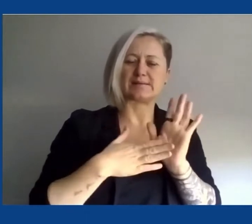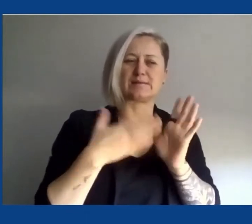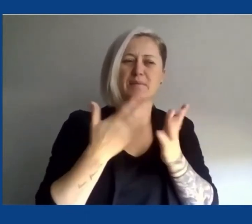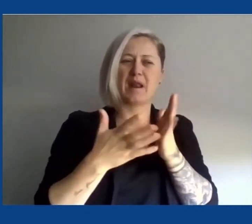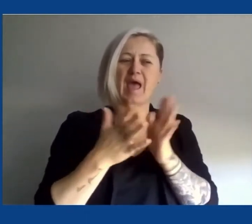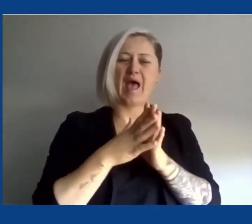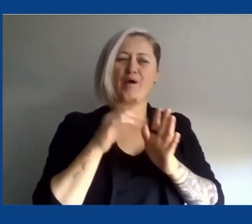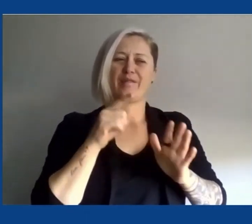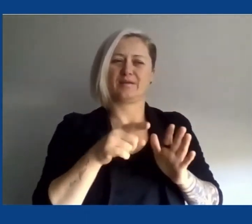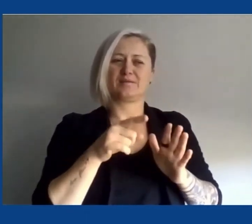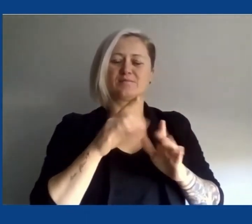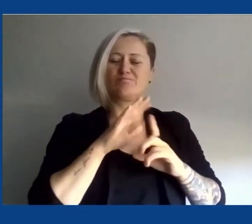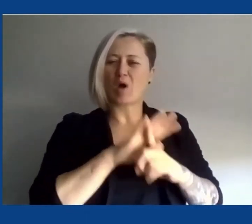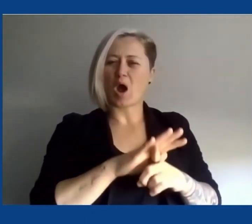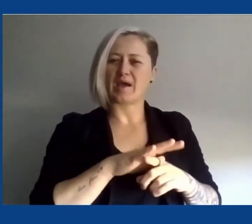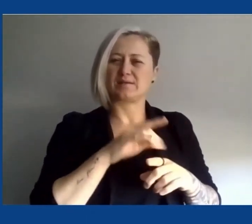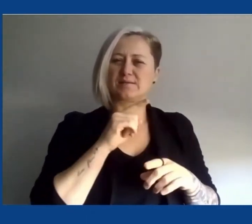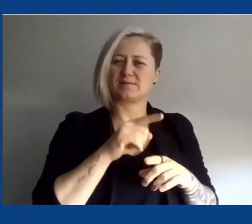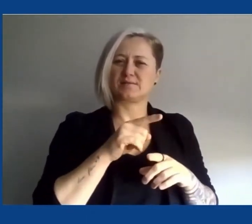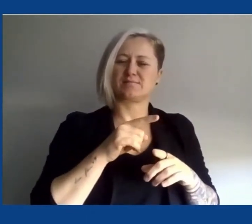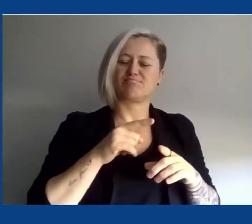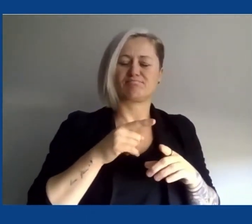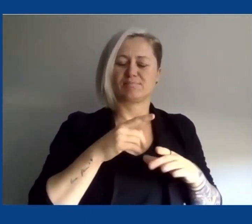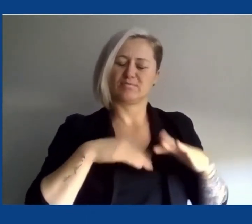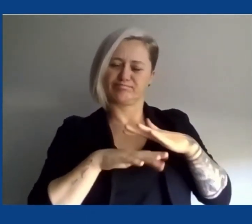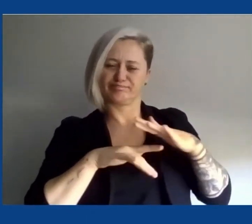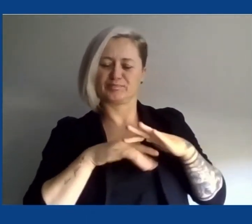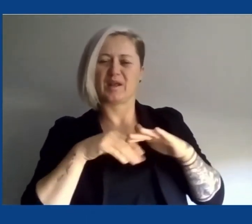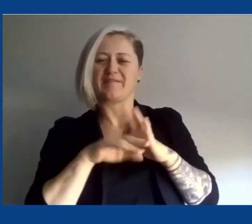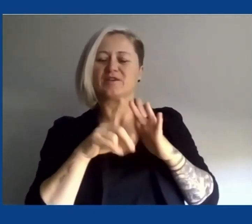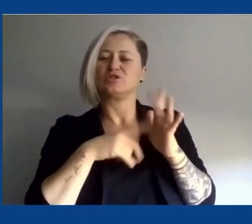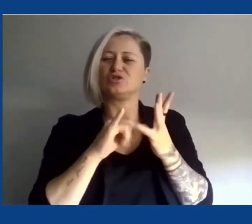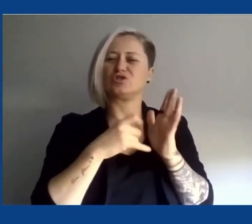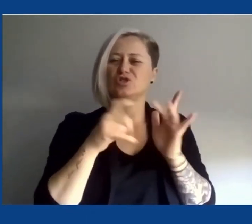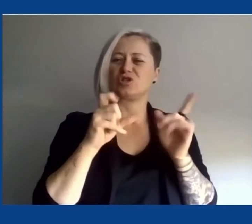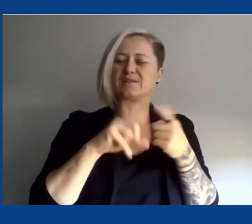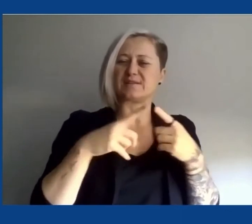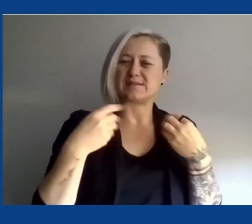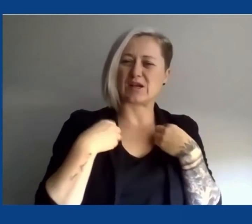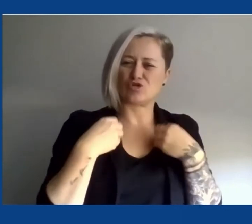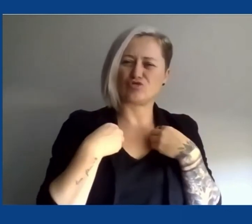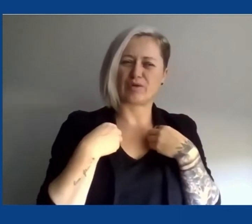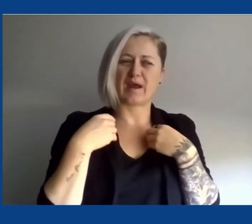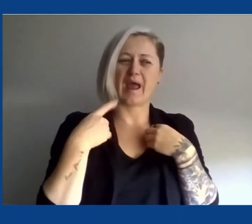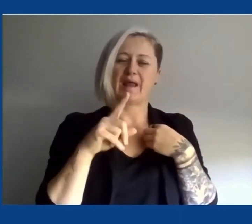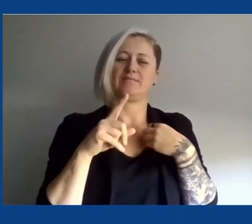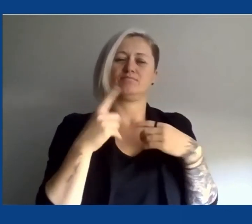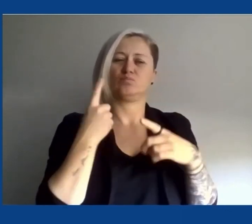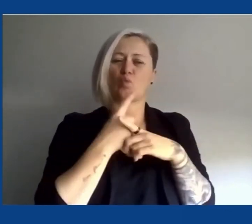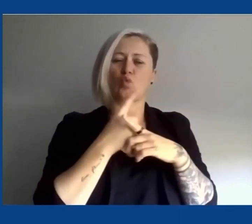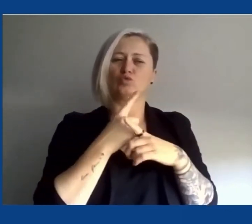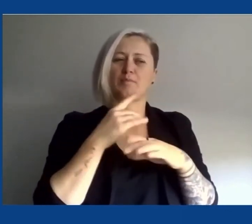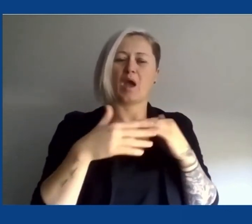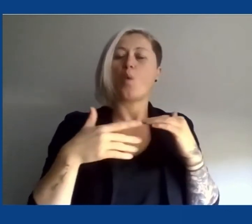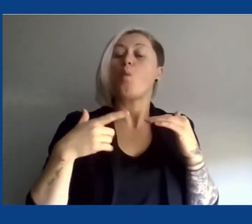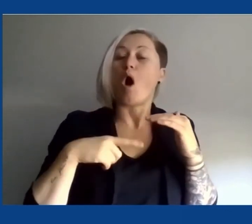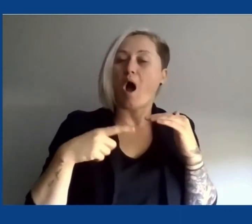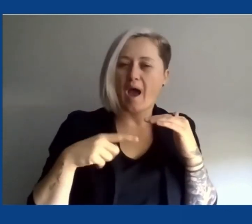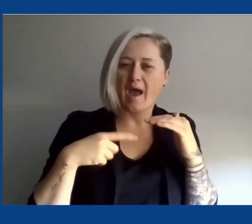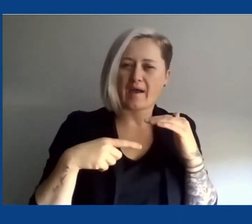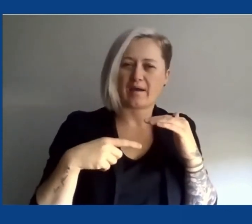that underpins the justice industry, and as such speaks to the why. It was, back in